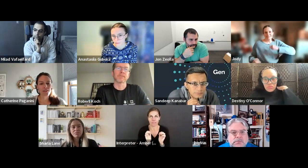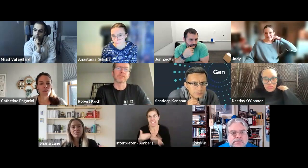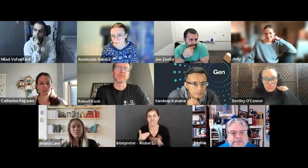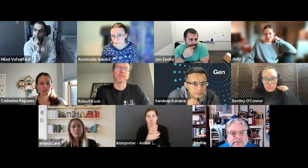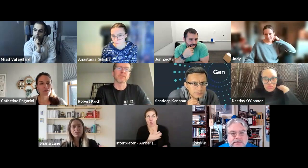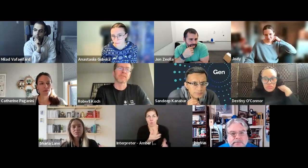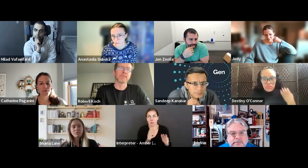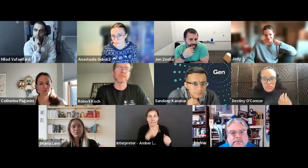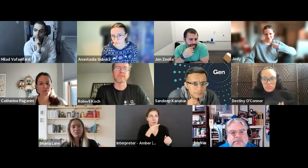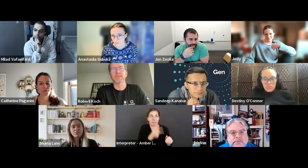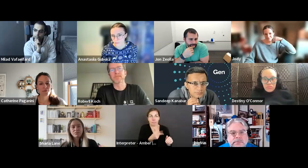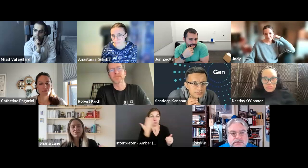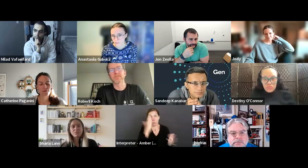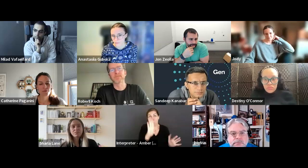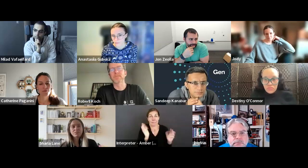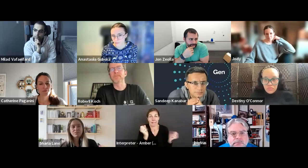I like that. Yeah.